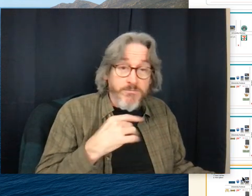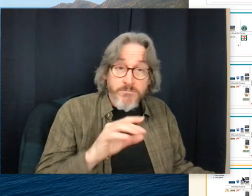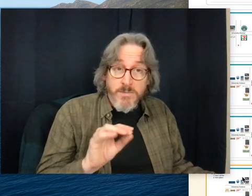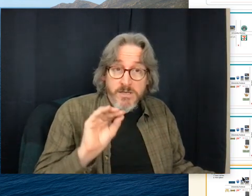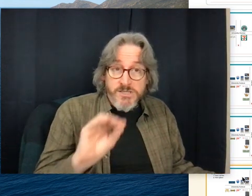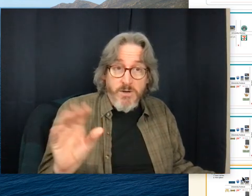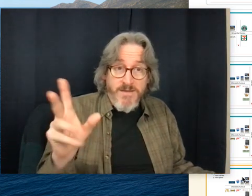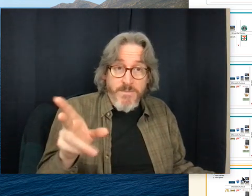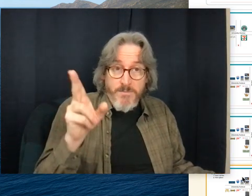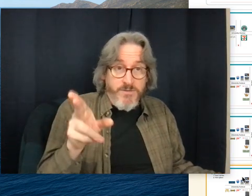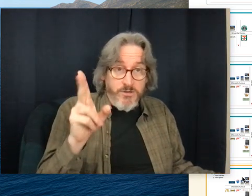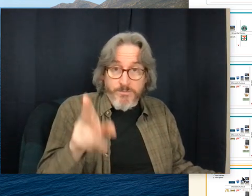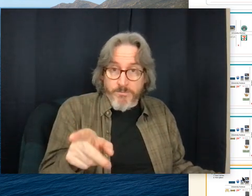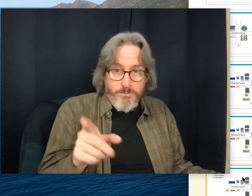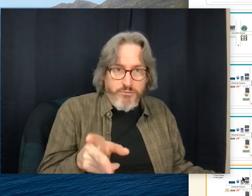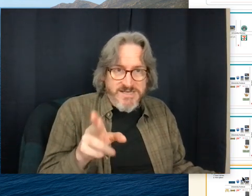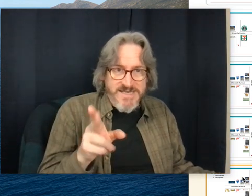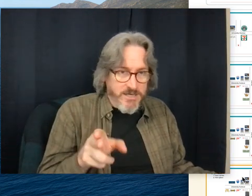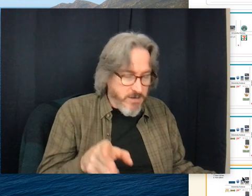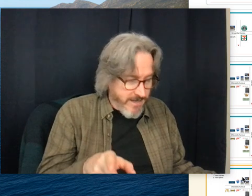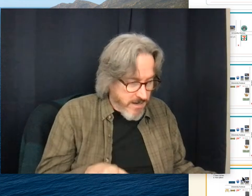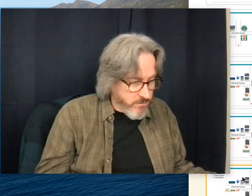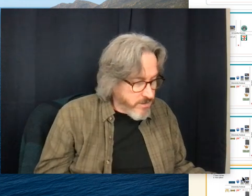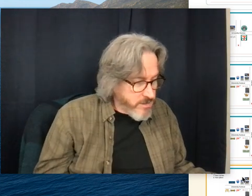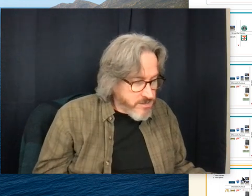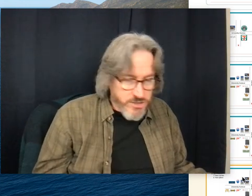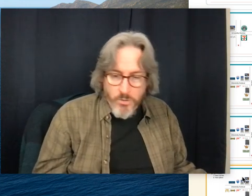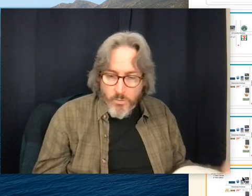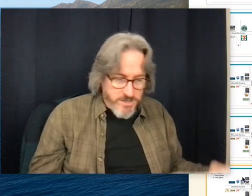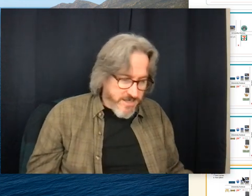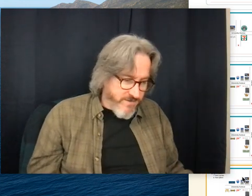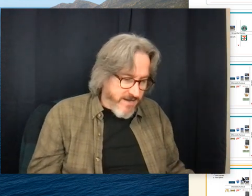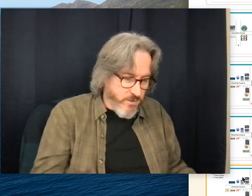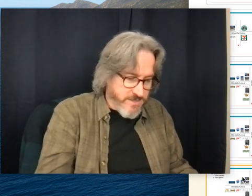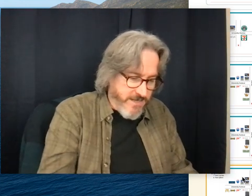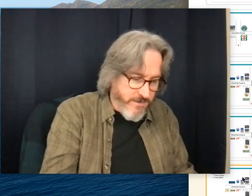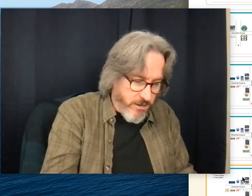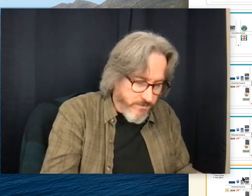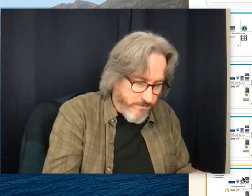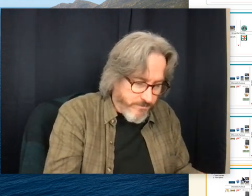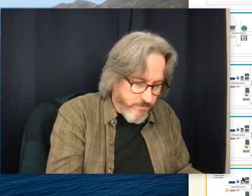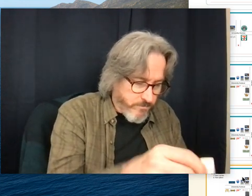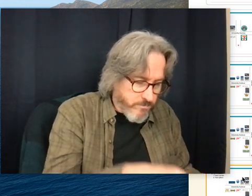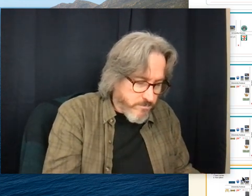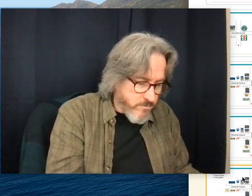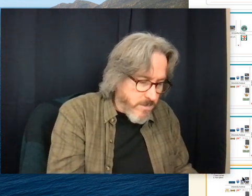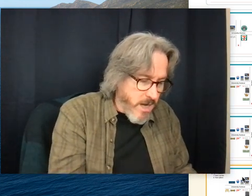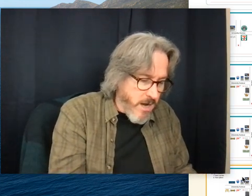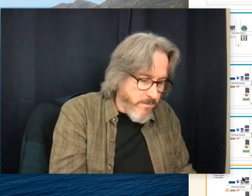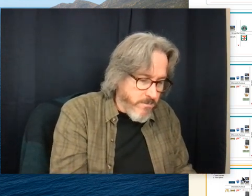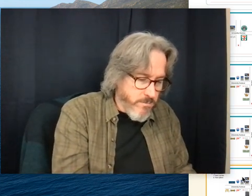here. So they're processing right now. So once I get those in there,